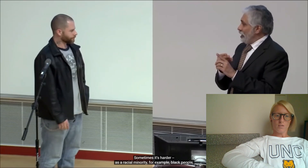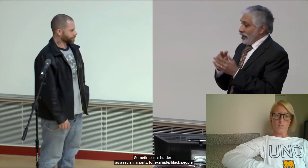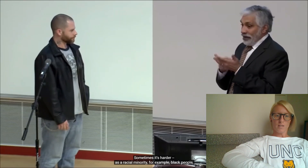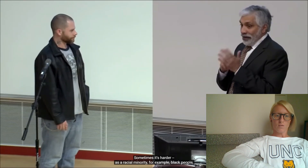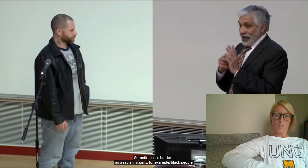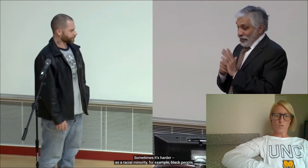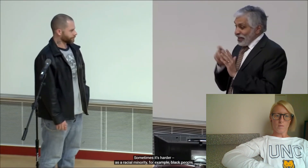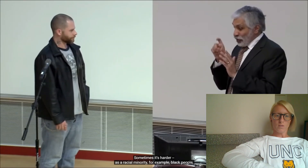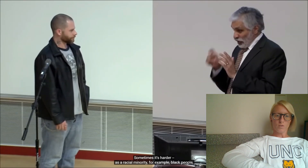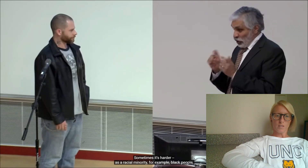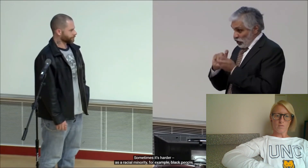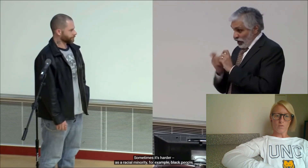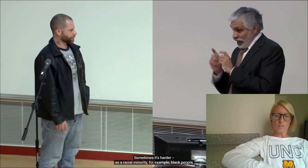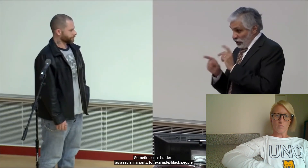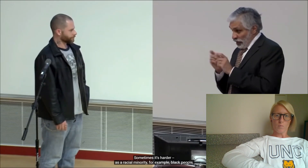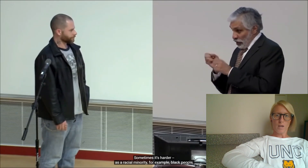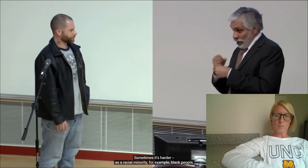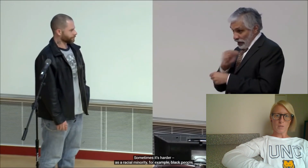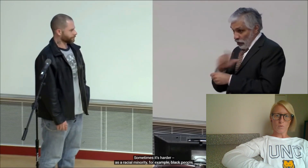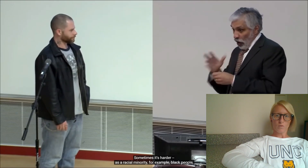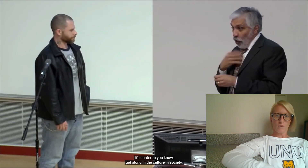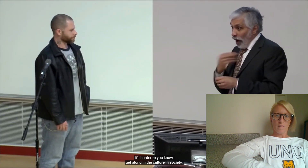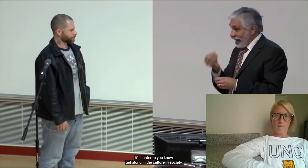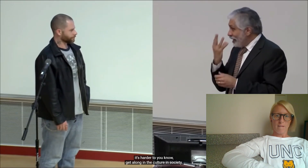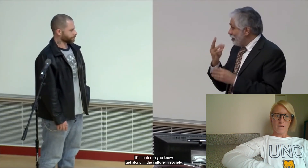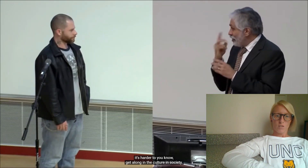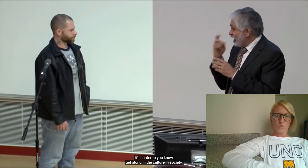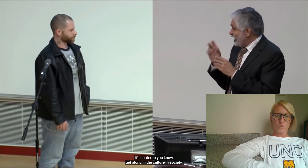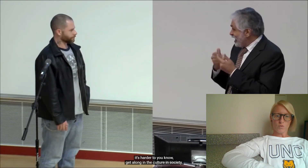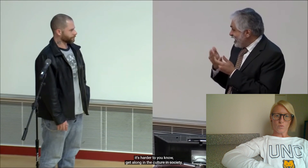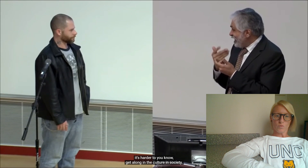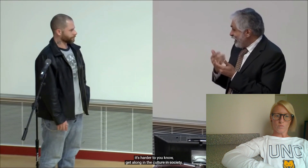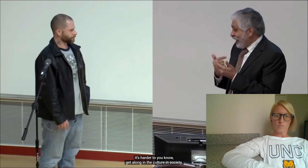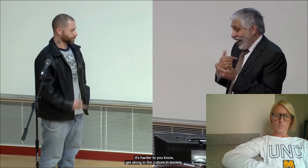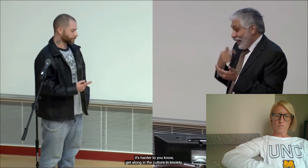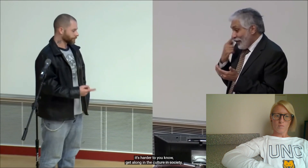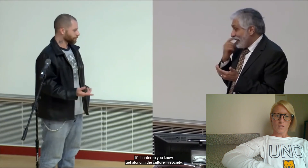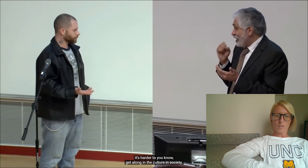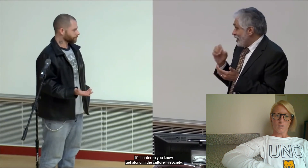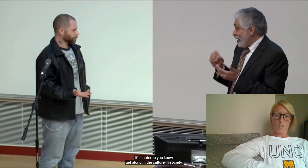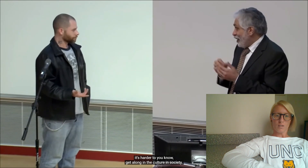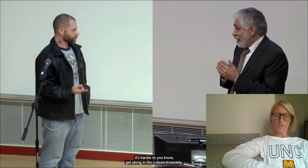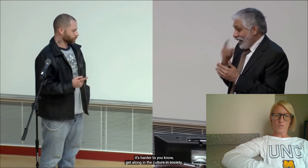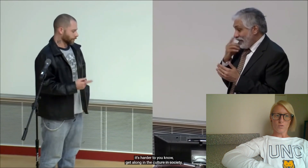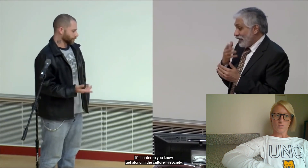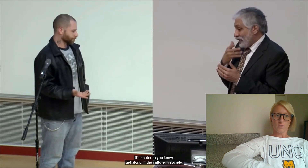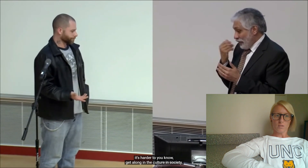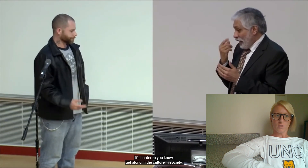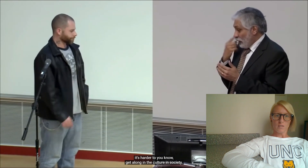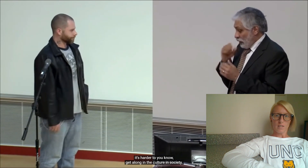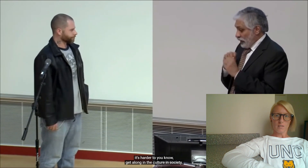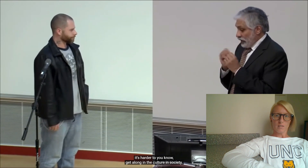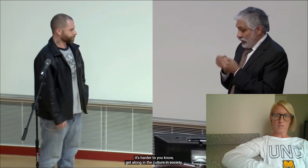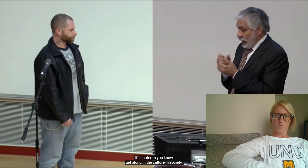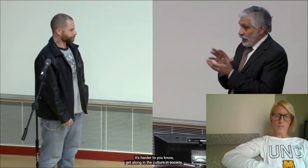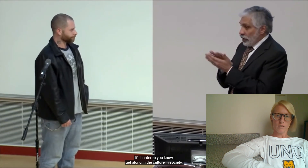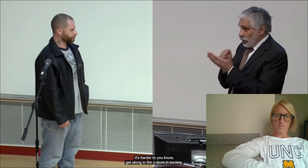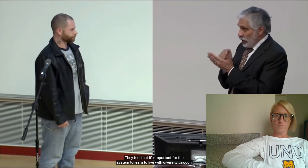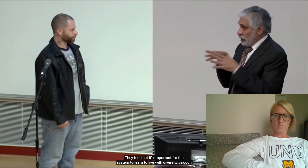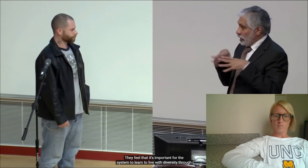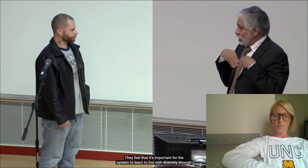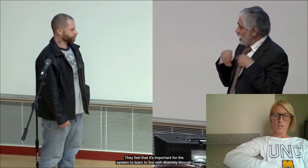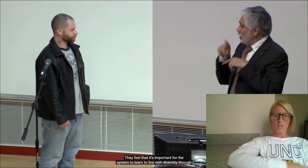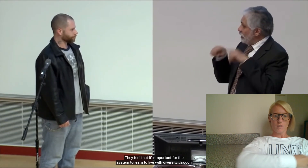as it's harder a as a racial minority, for example, black black people. It's harder to, to get along in the get along in culture and cultural society.